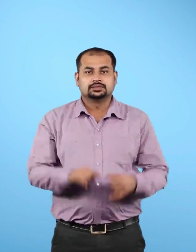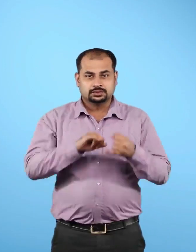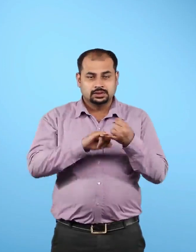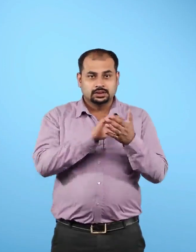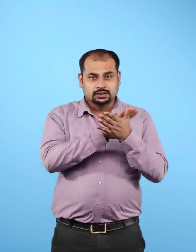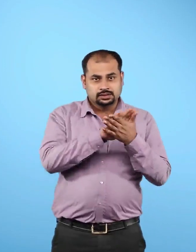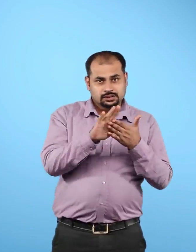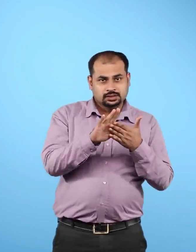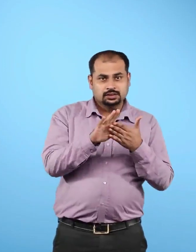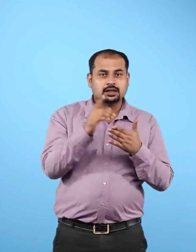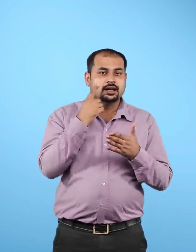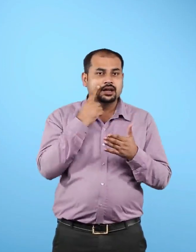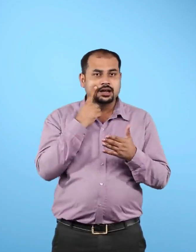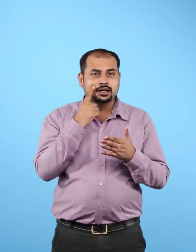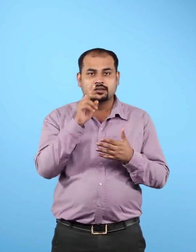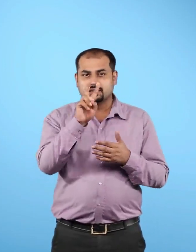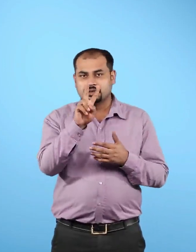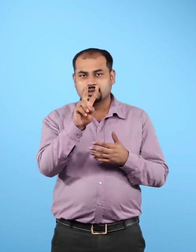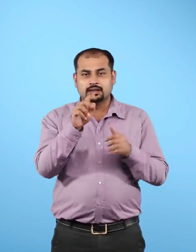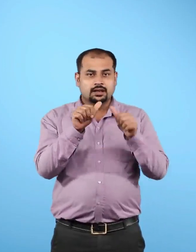Shivam Bank has a chart to show us